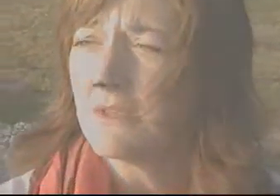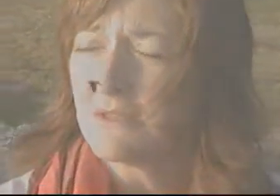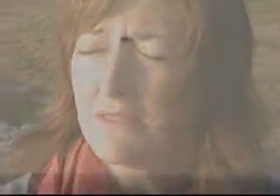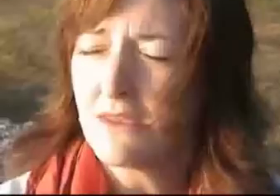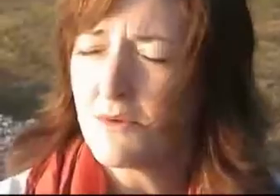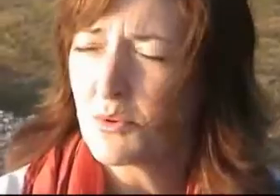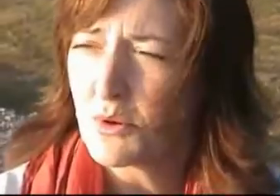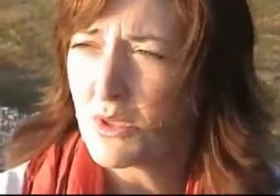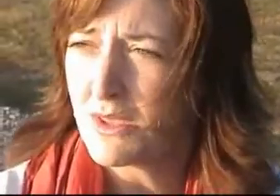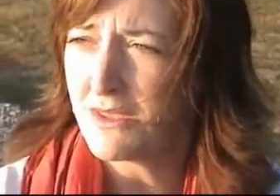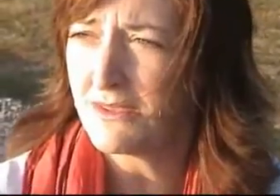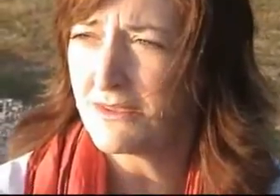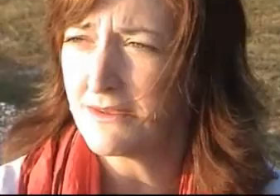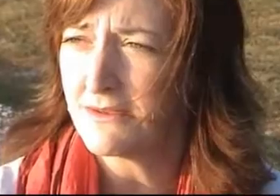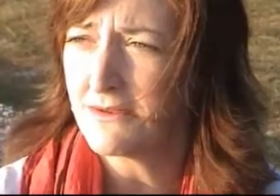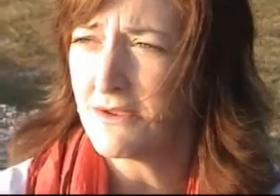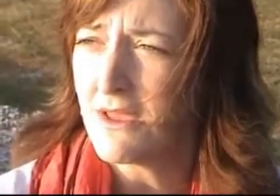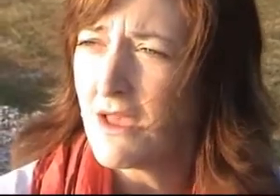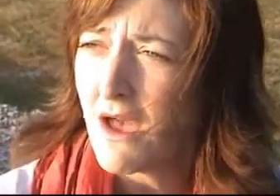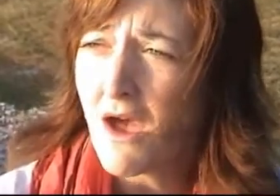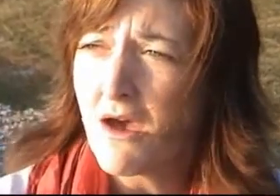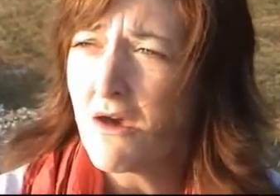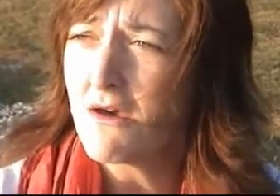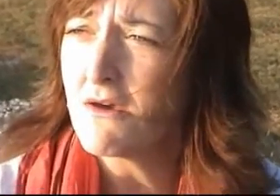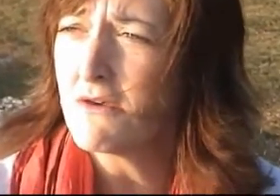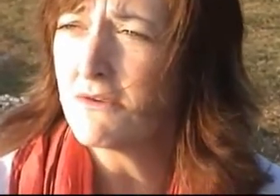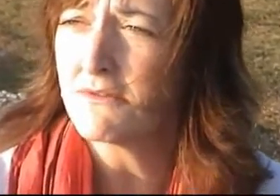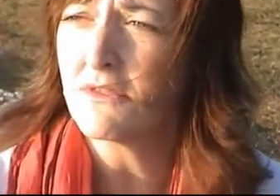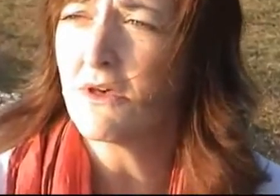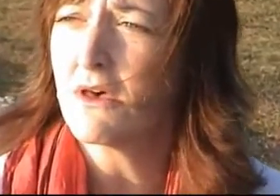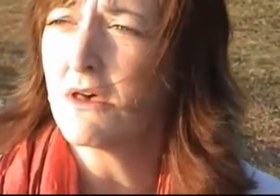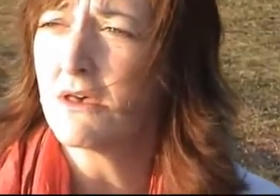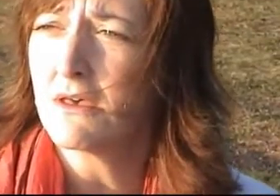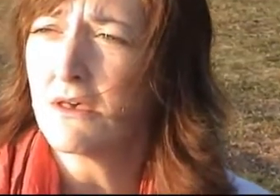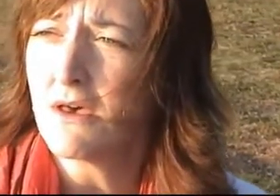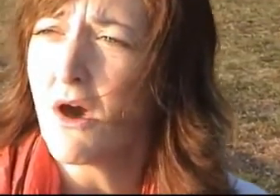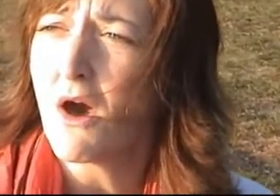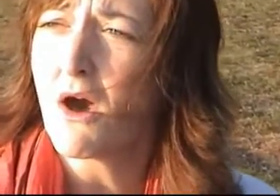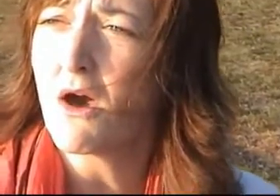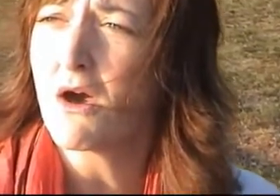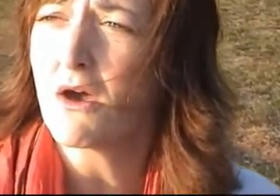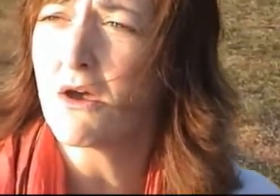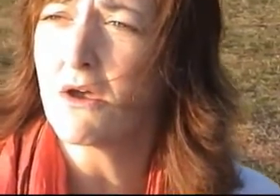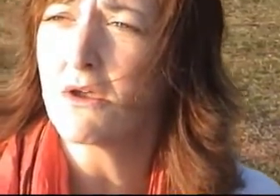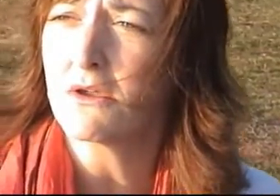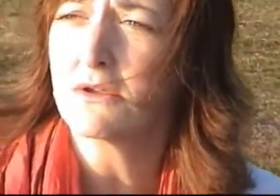heavens, the prayer of the